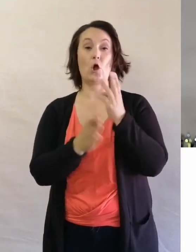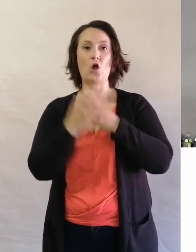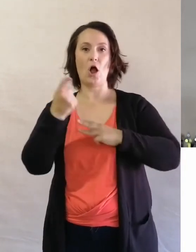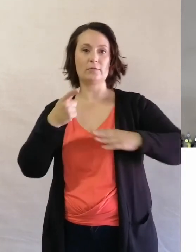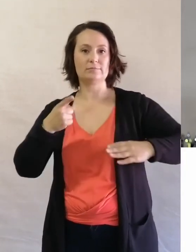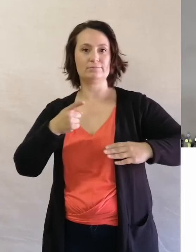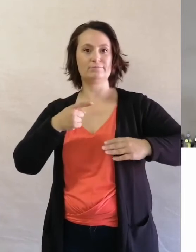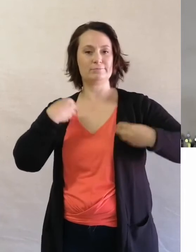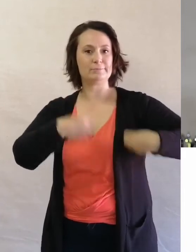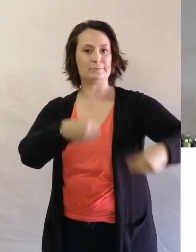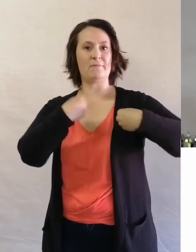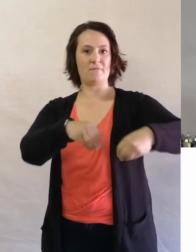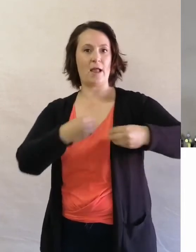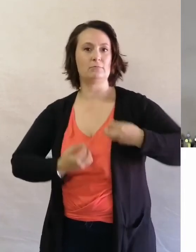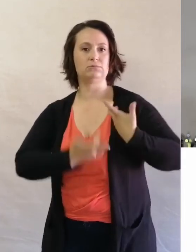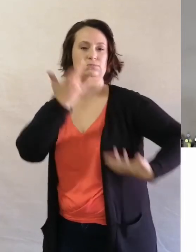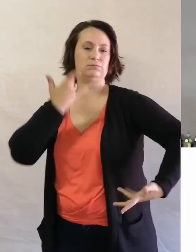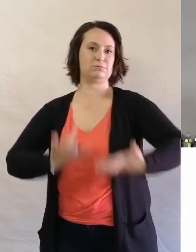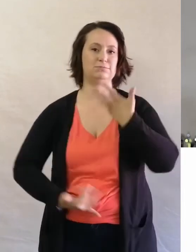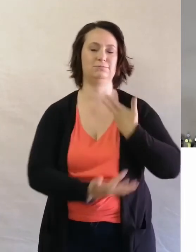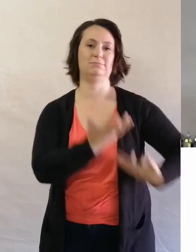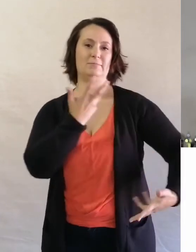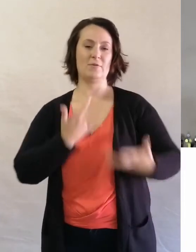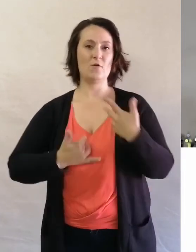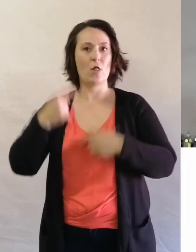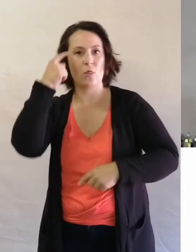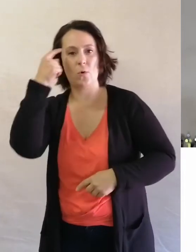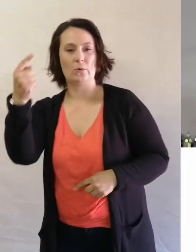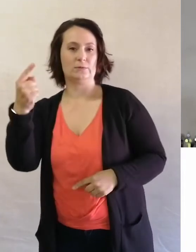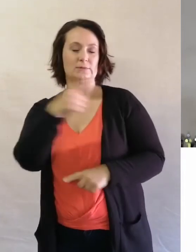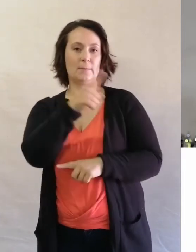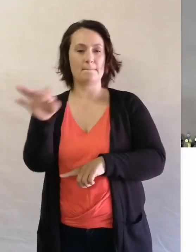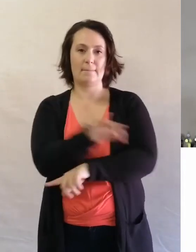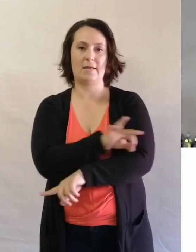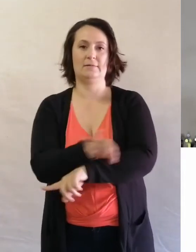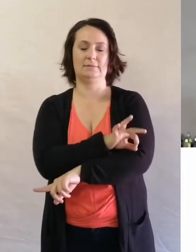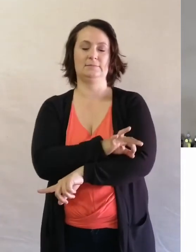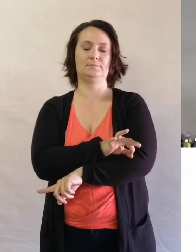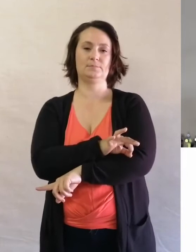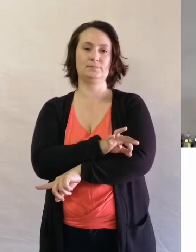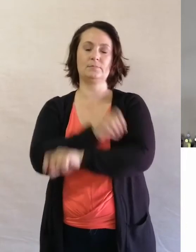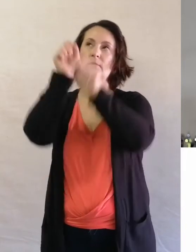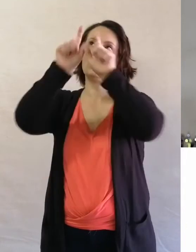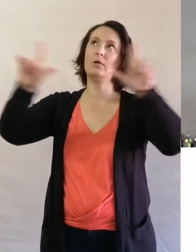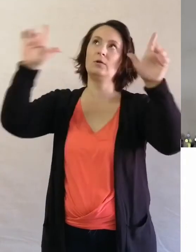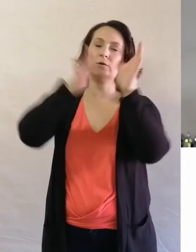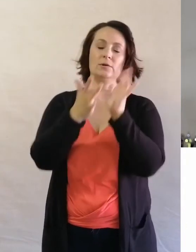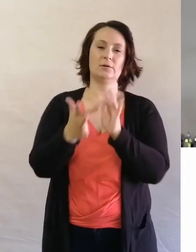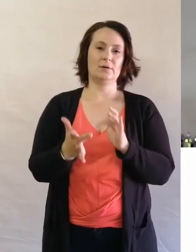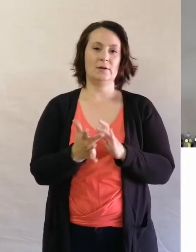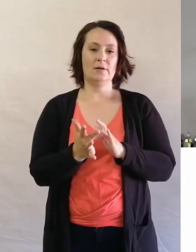flame those dreams, those thoughts, those purposes for you. Lord Jesus,